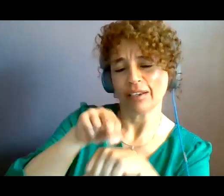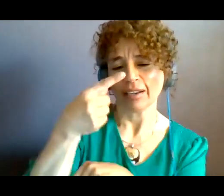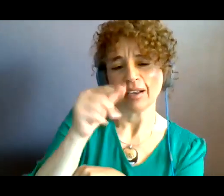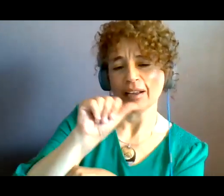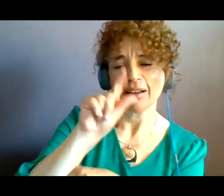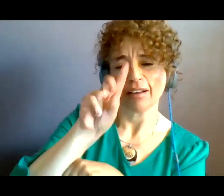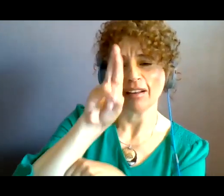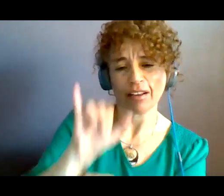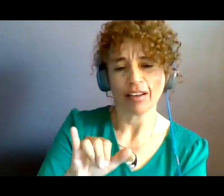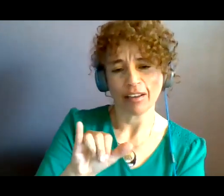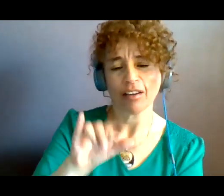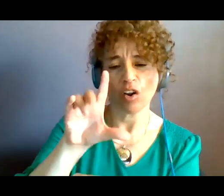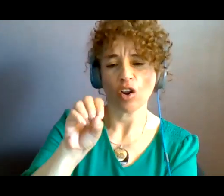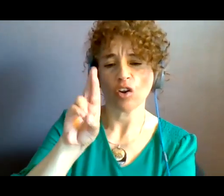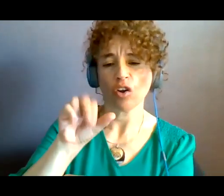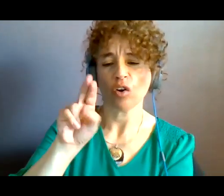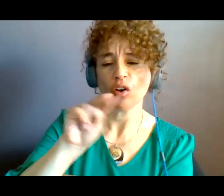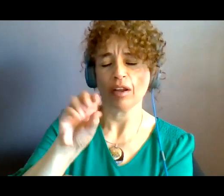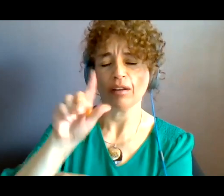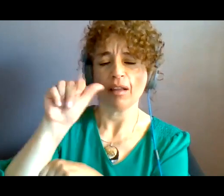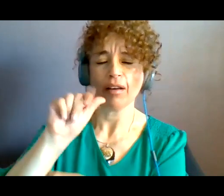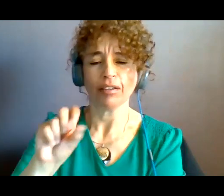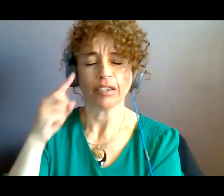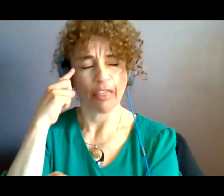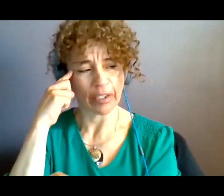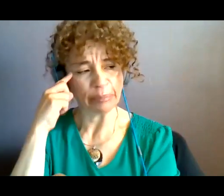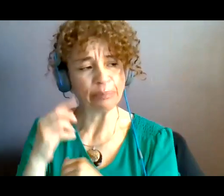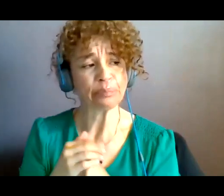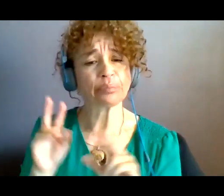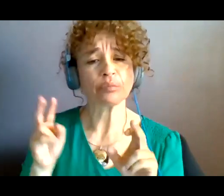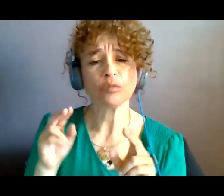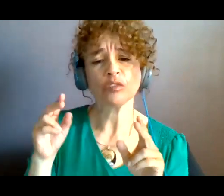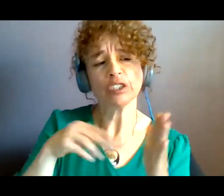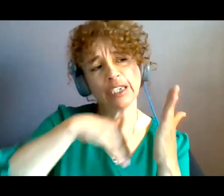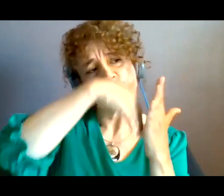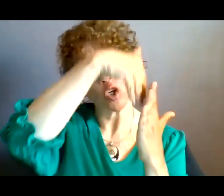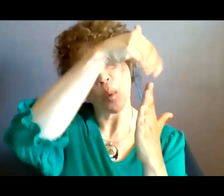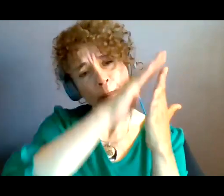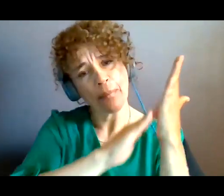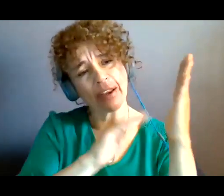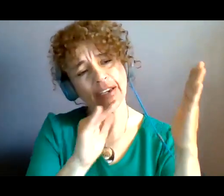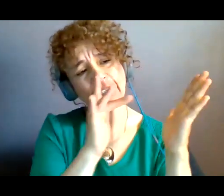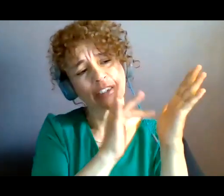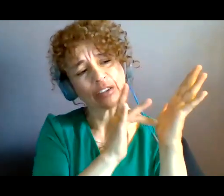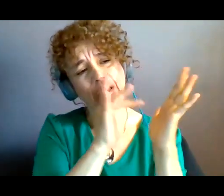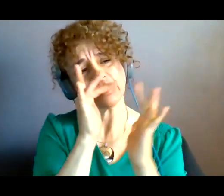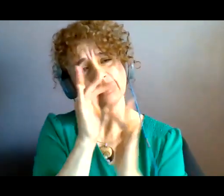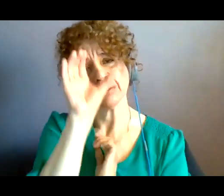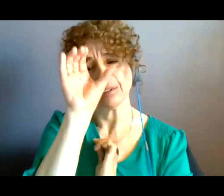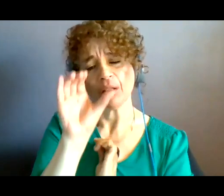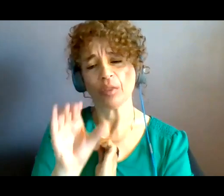think, of Lorenzo Lotto's paintings. There was a painting of Jesus on the